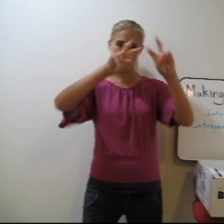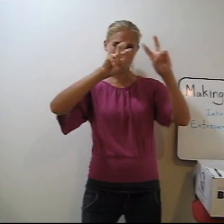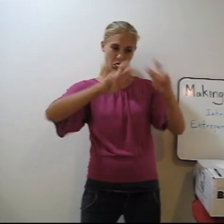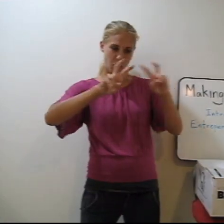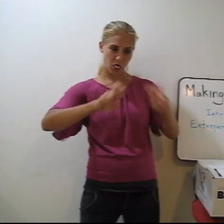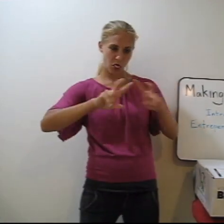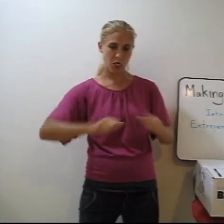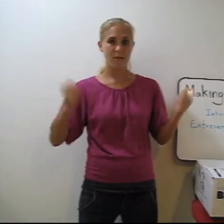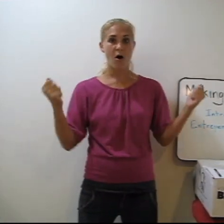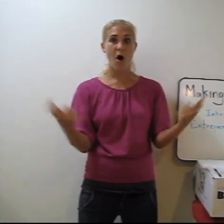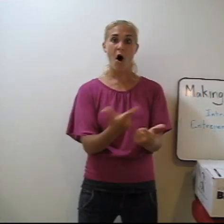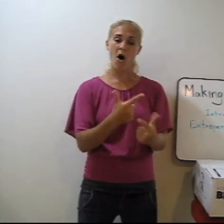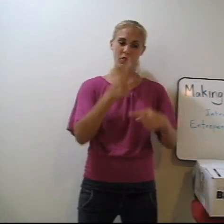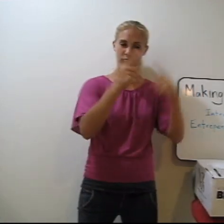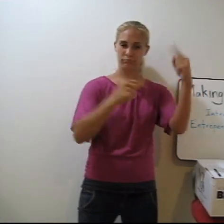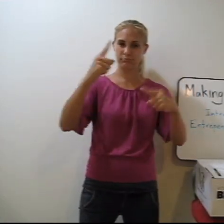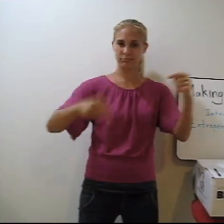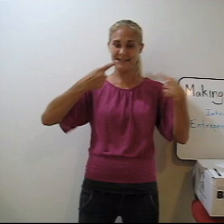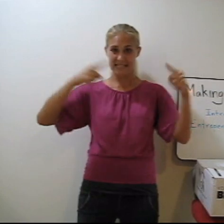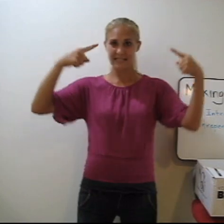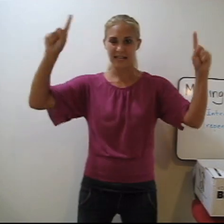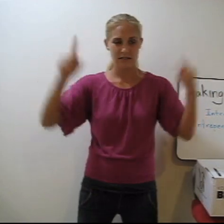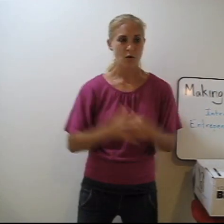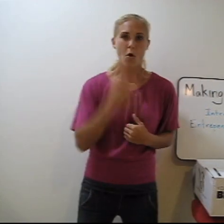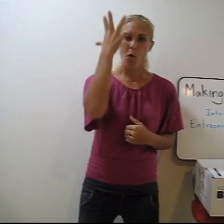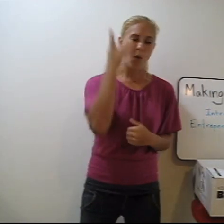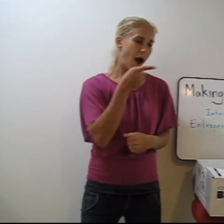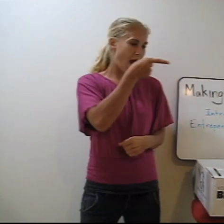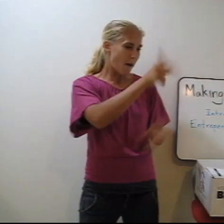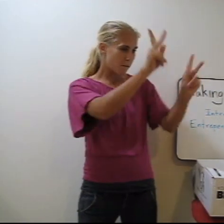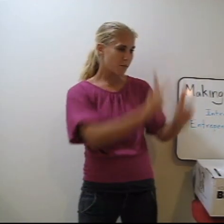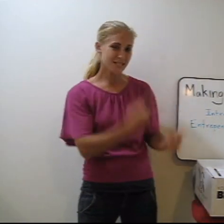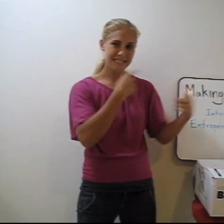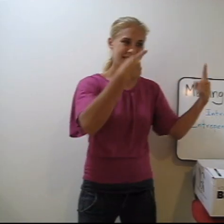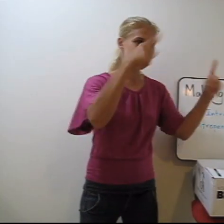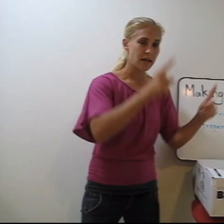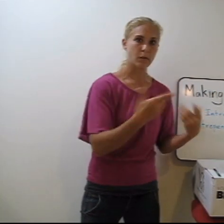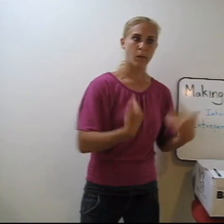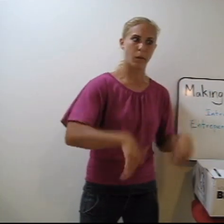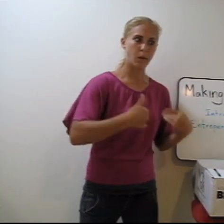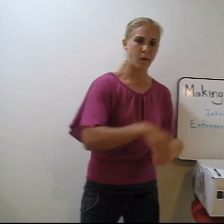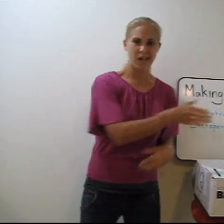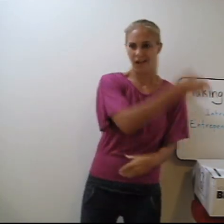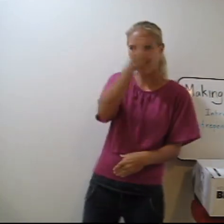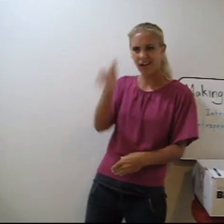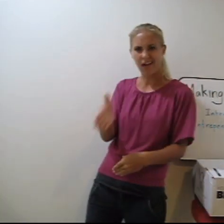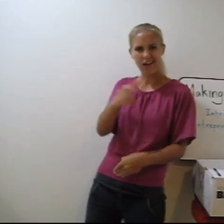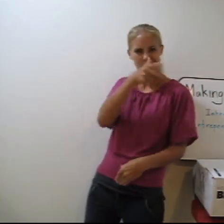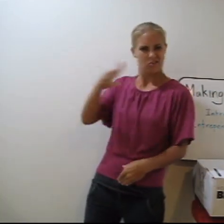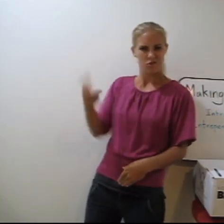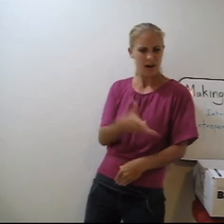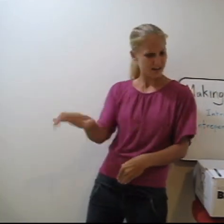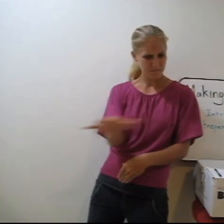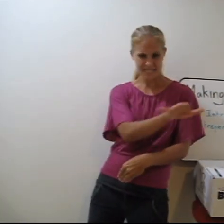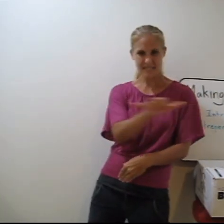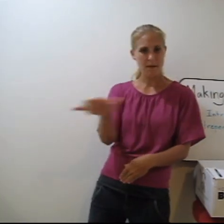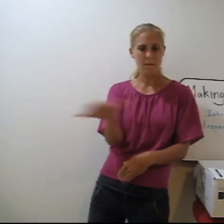success factors. What separates why one person might be successful at something and another one not? What factor or